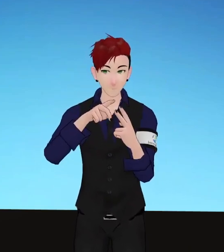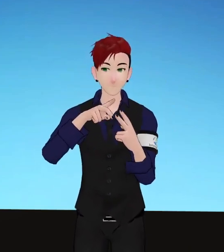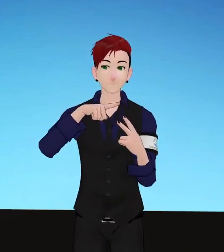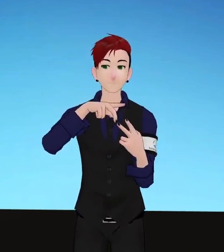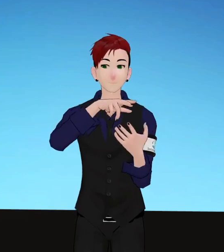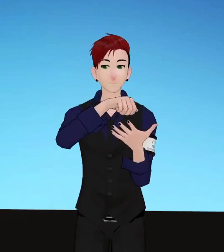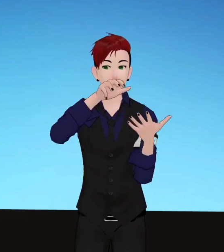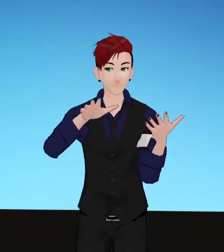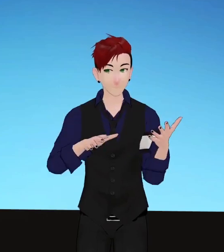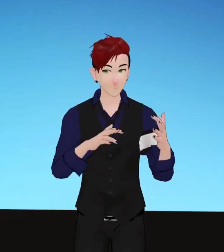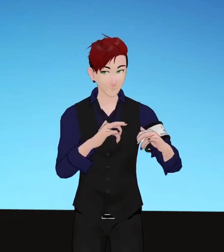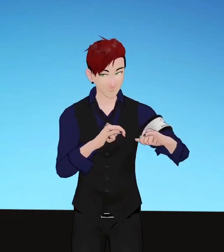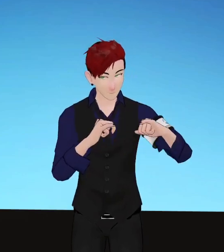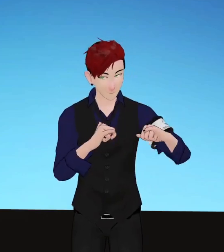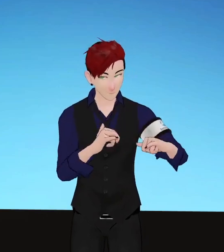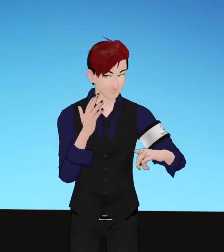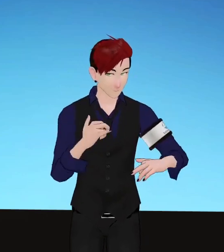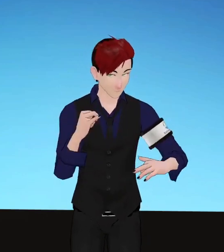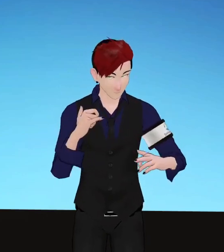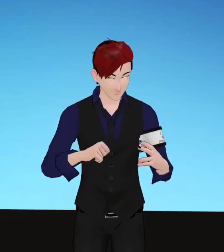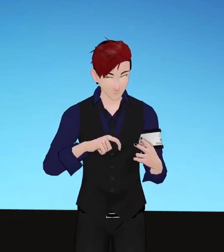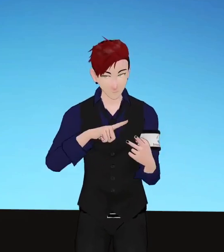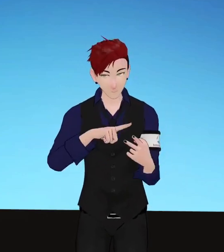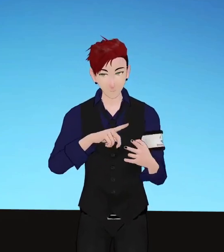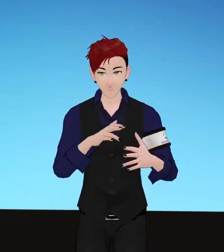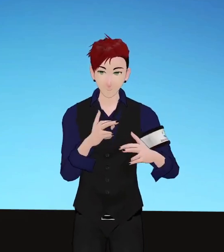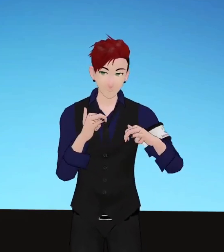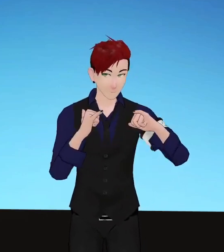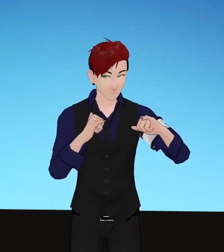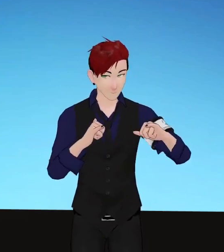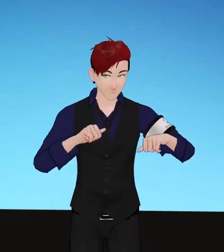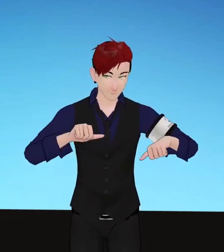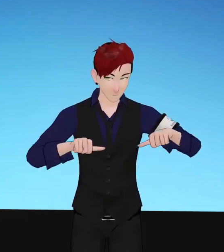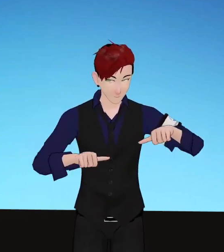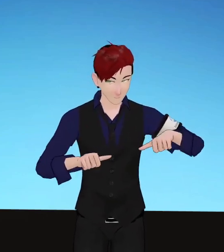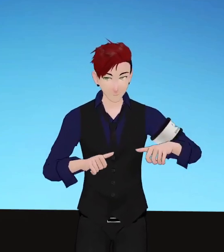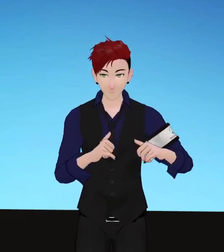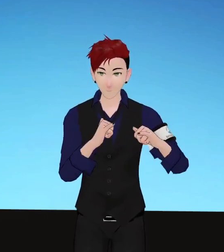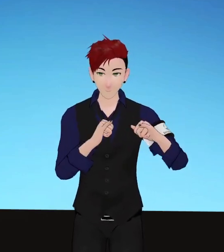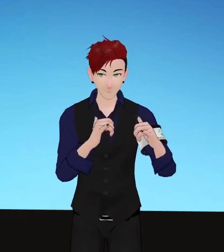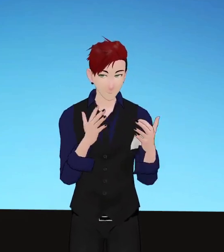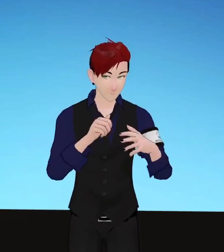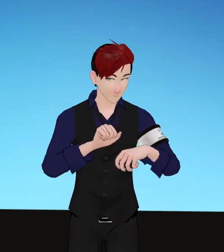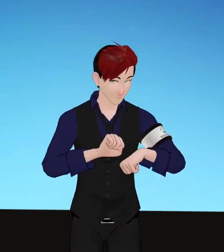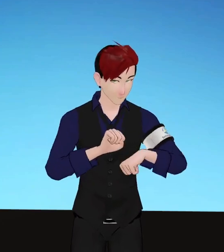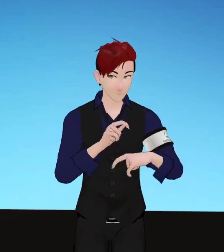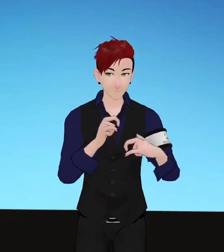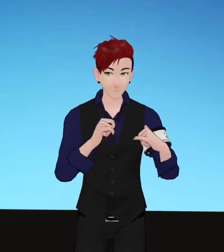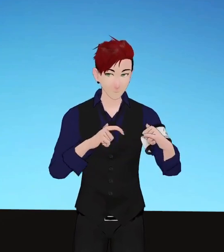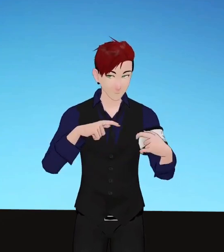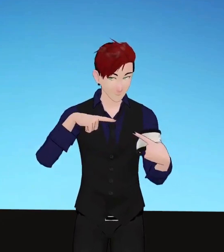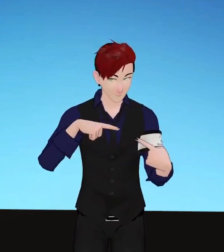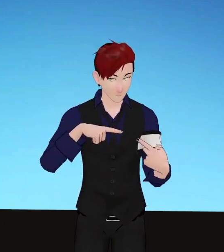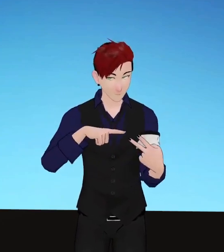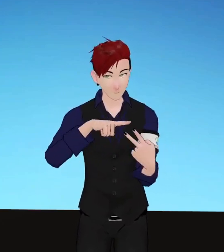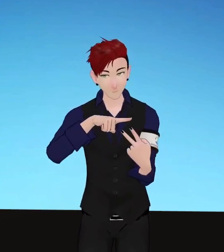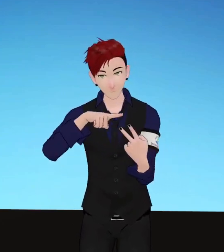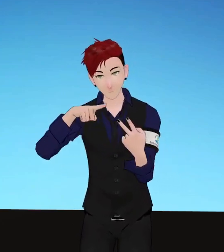your struggles, your insecurities, and then there are the seasoned interpreters or certified